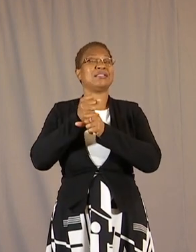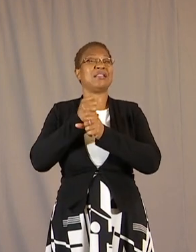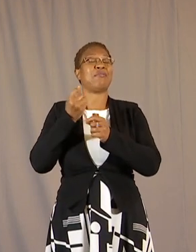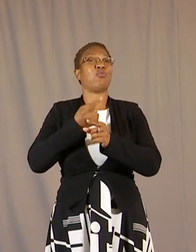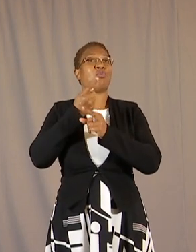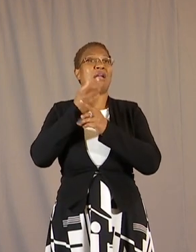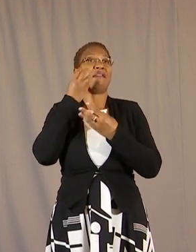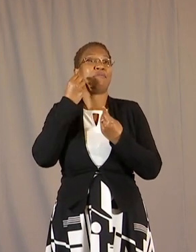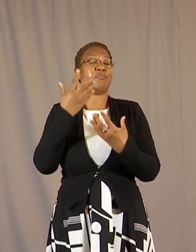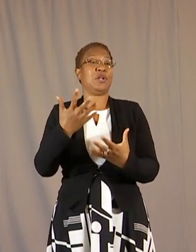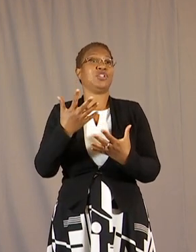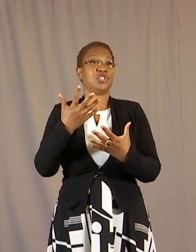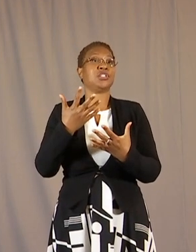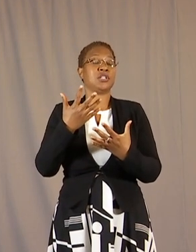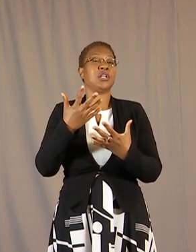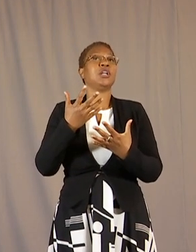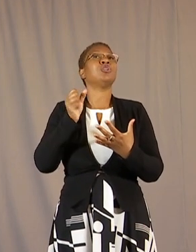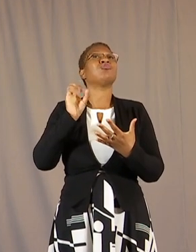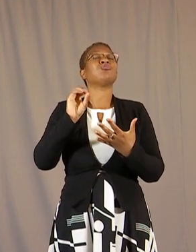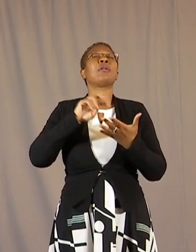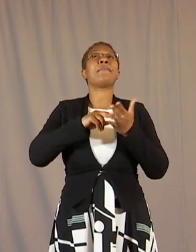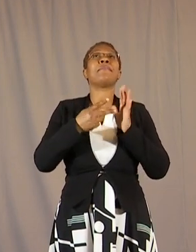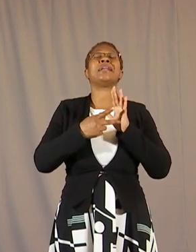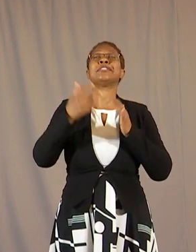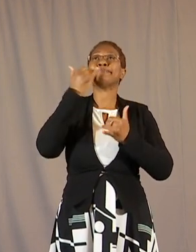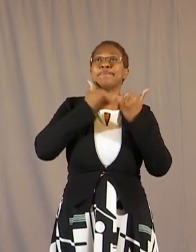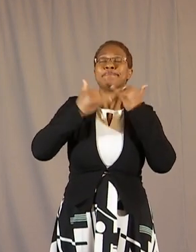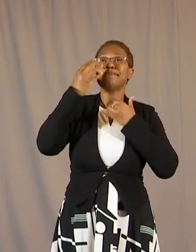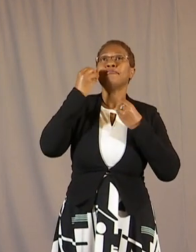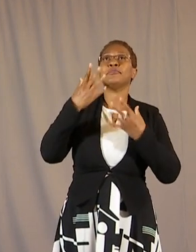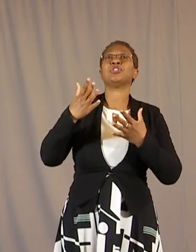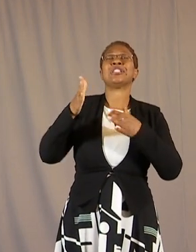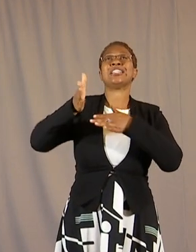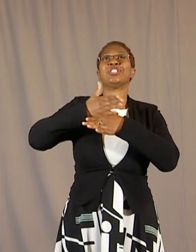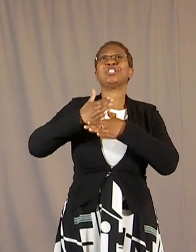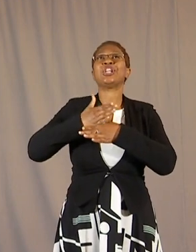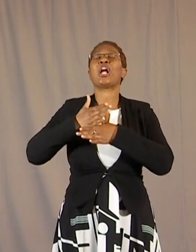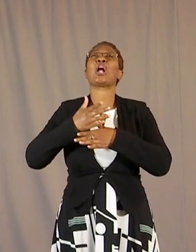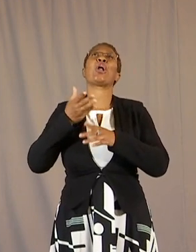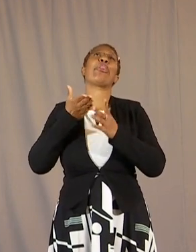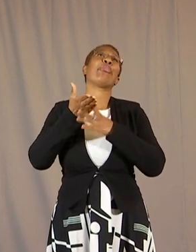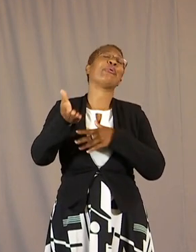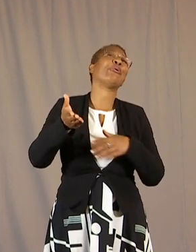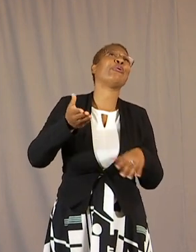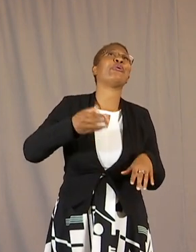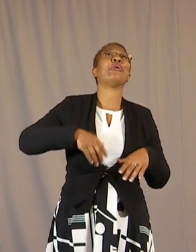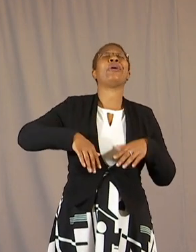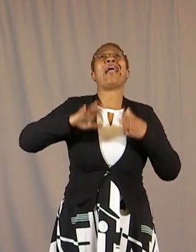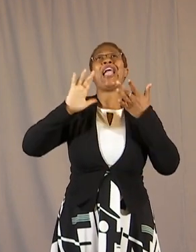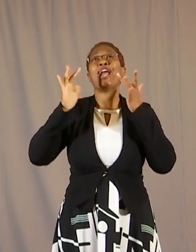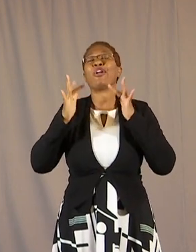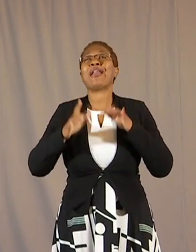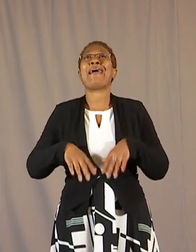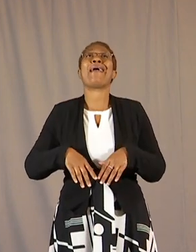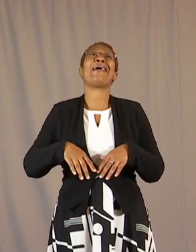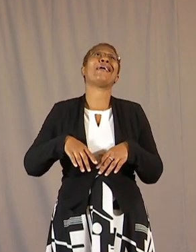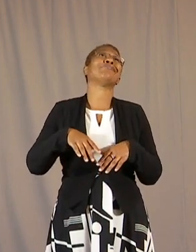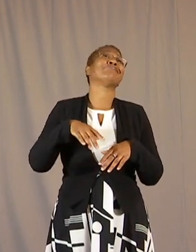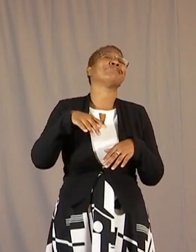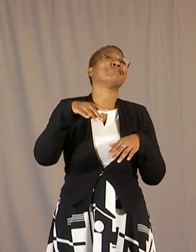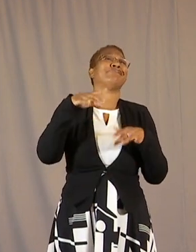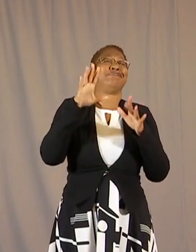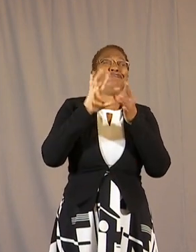earlier, to try to avoid that misinformation and disinformation that's out there. And we can share with them on a quick basis. These might